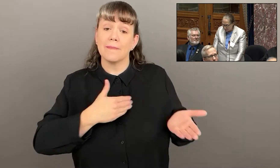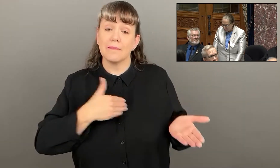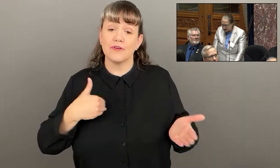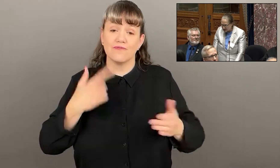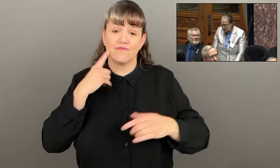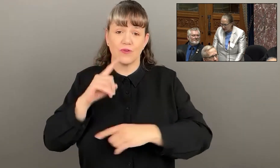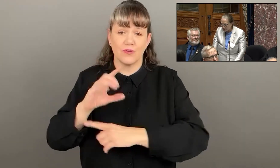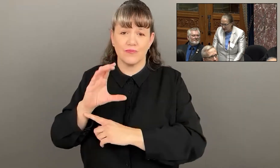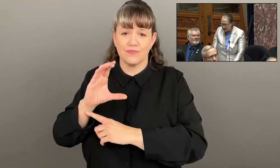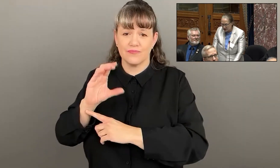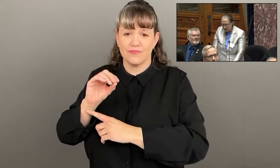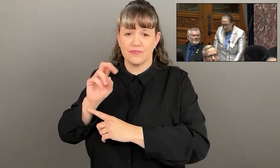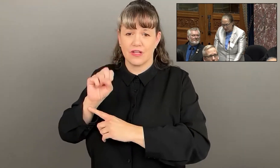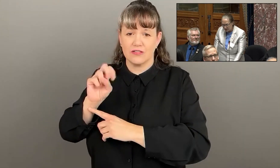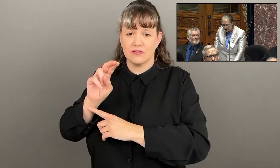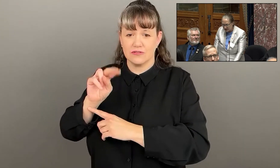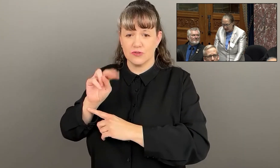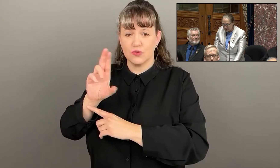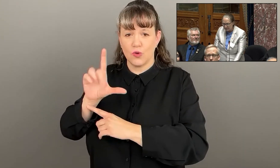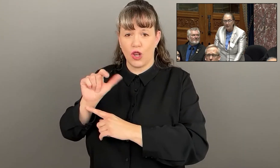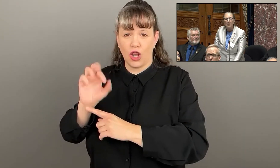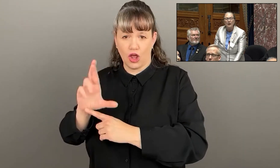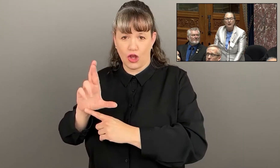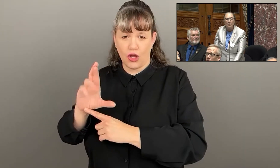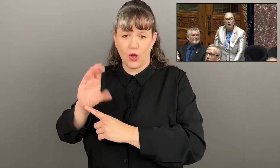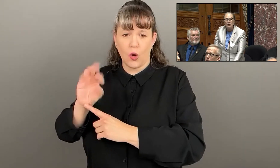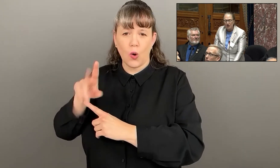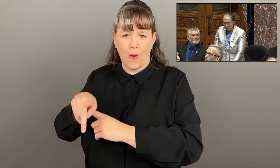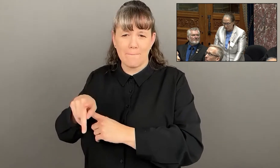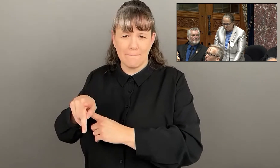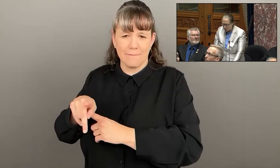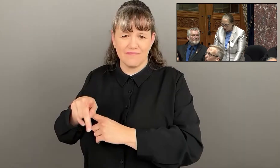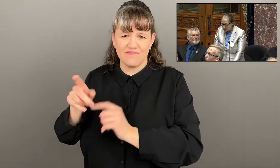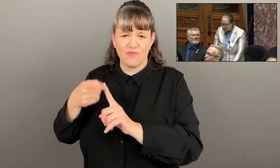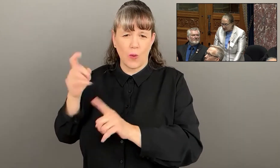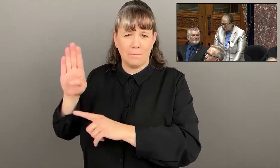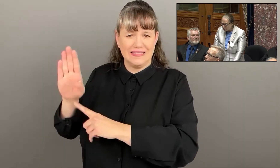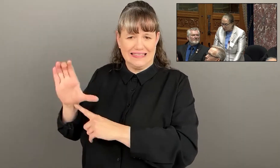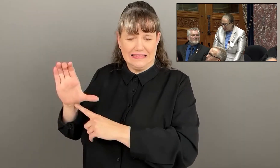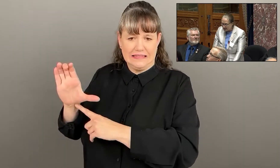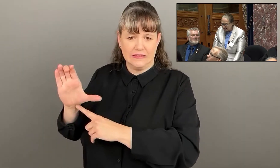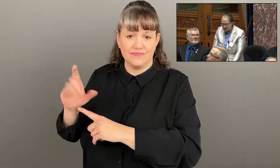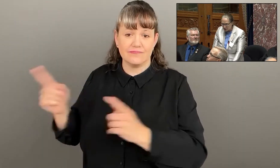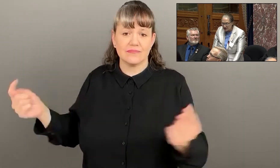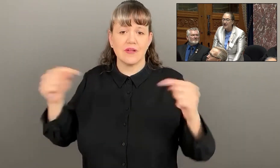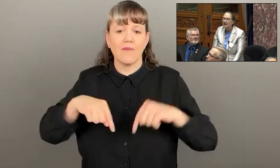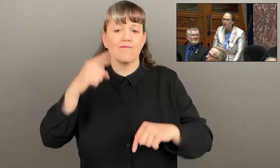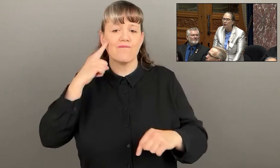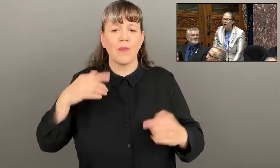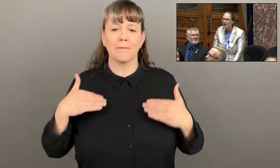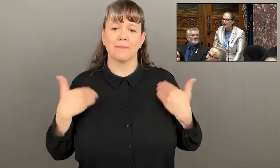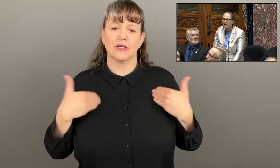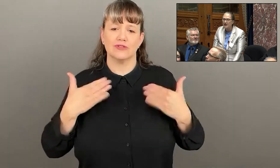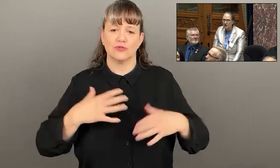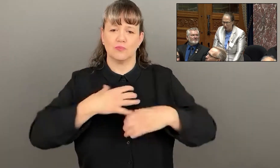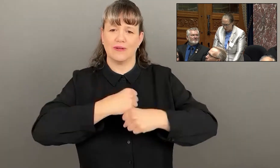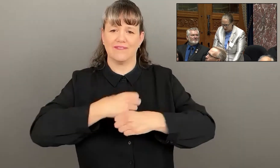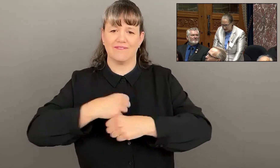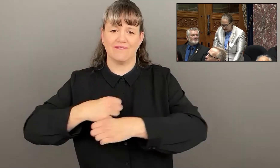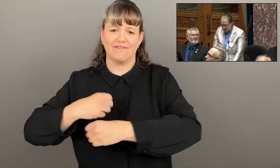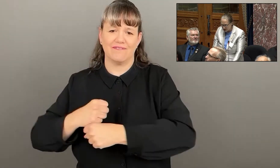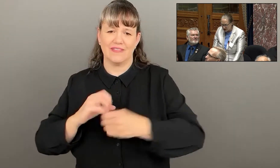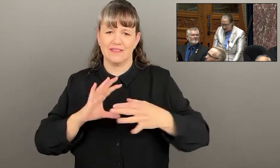are taking part in a series of ministerial briefings today. The Consular Corps represents over 80 countries and 4